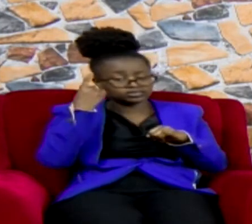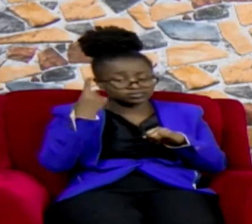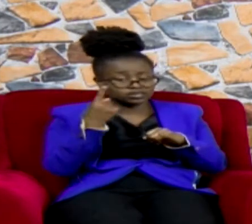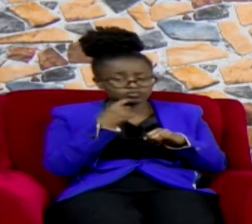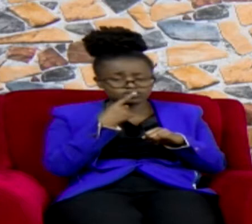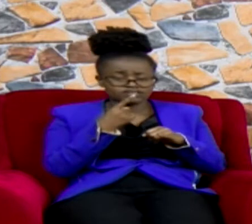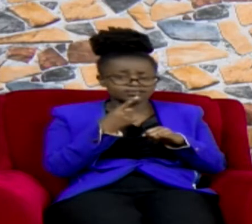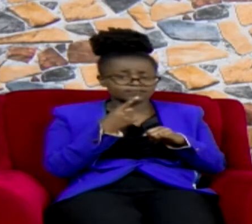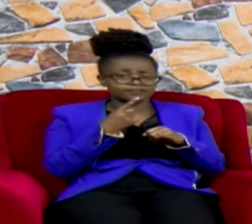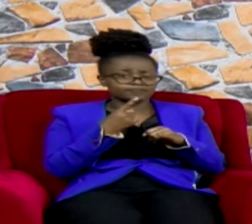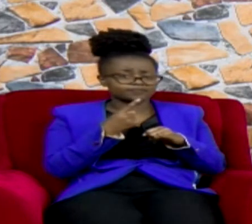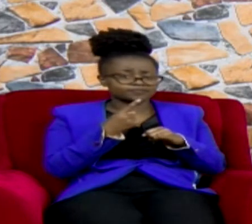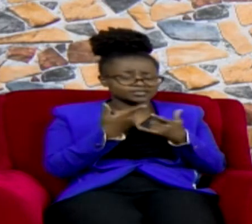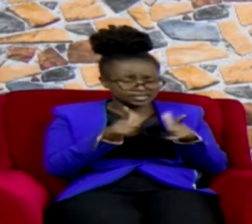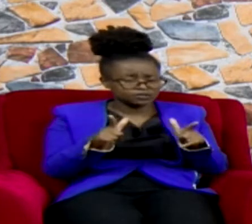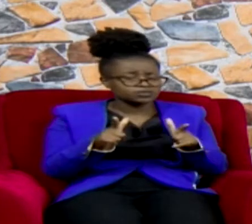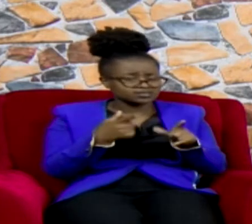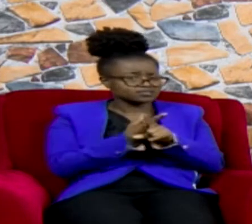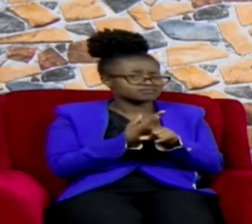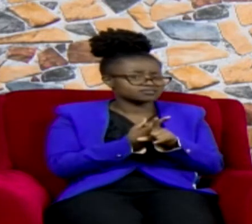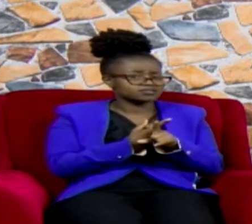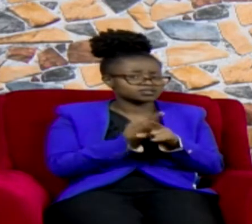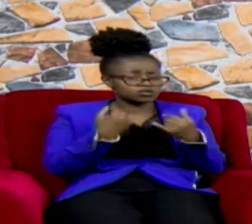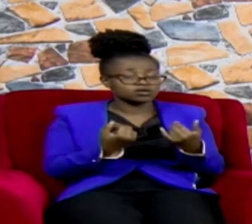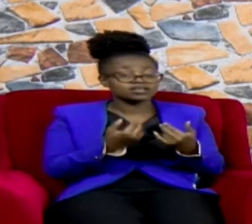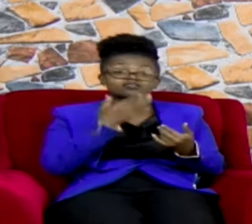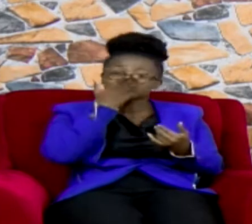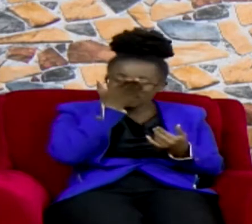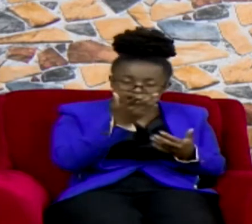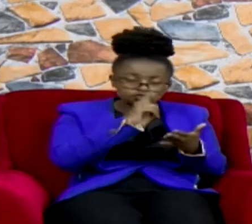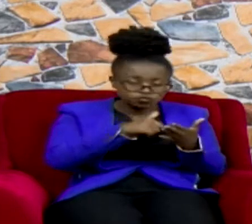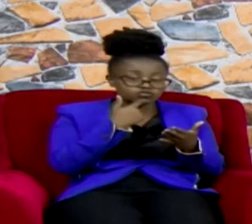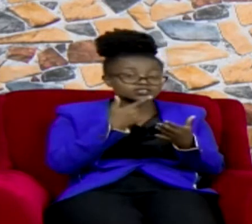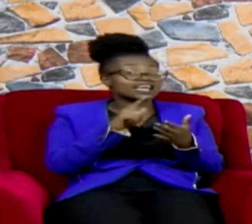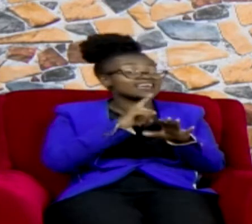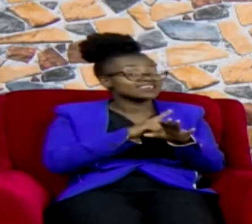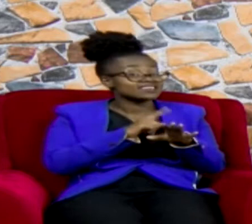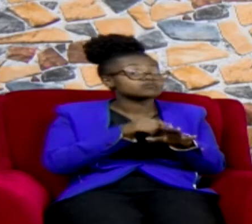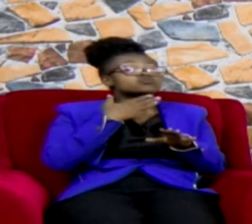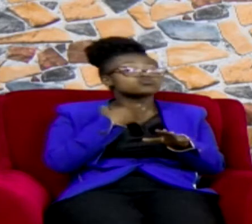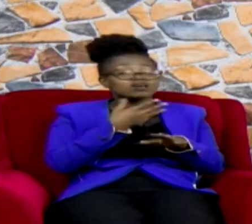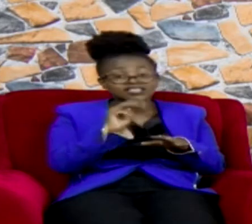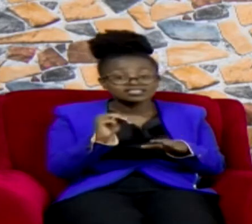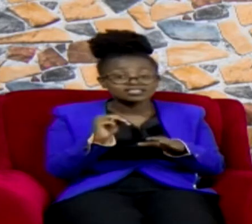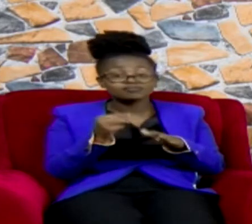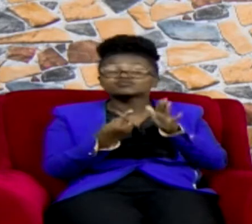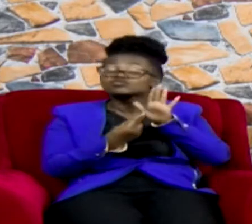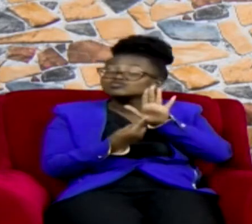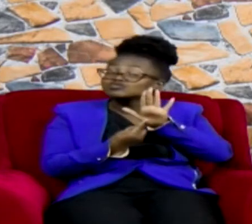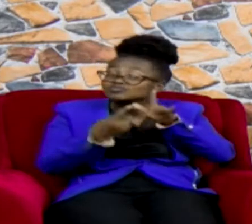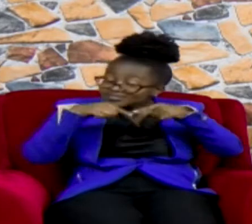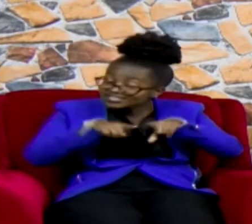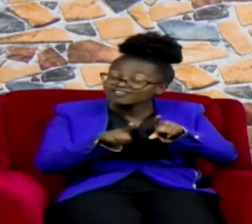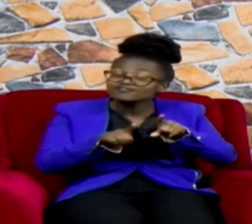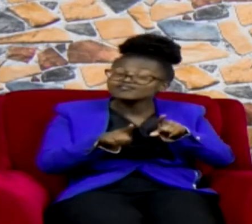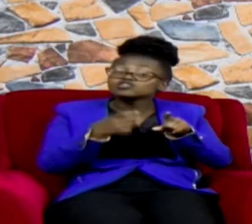saying expressive. So expressive is when they respond to what it is that you say. Yeah, exactly. What about when you want them to express what they want?